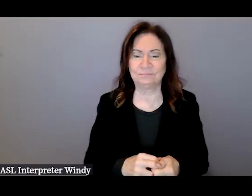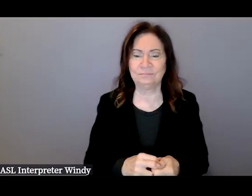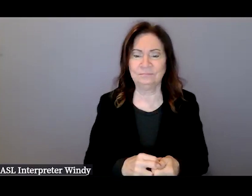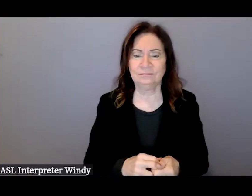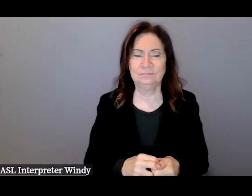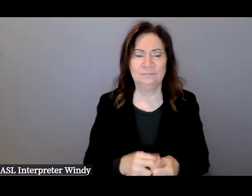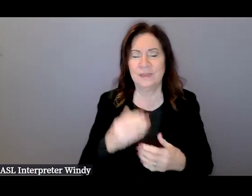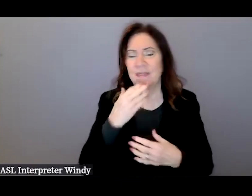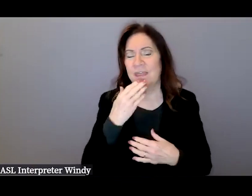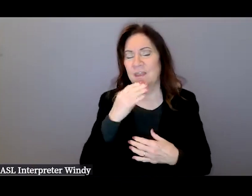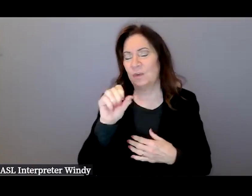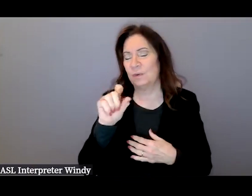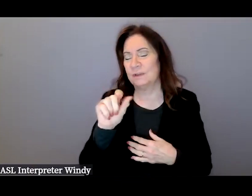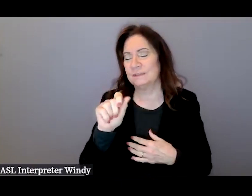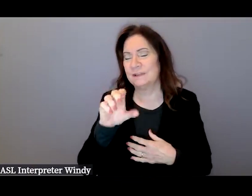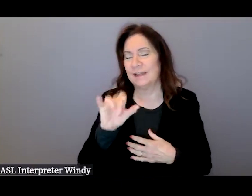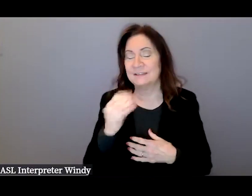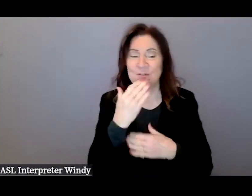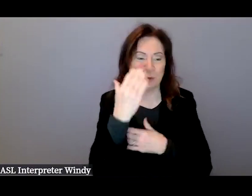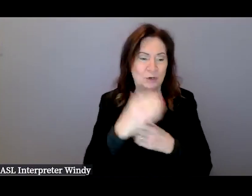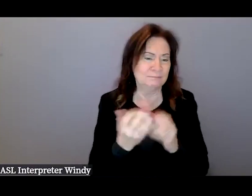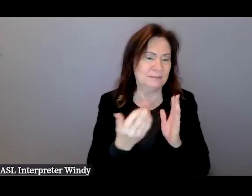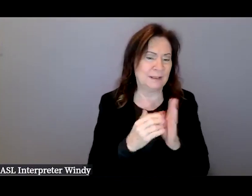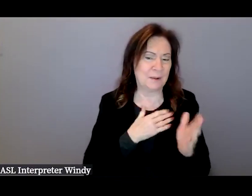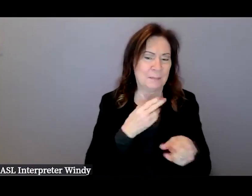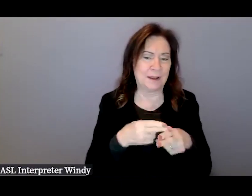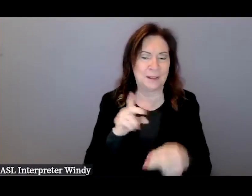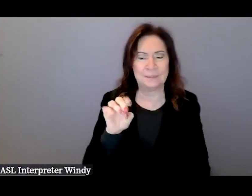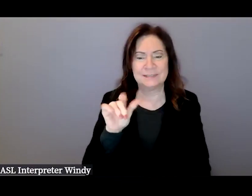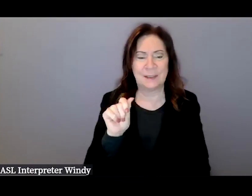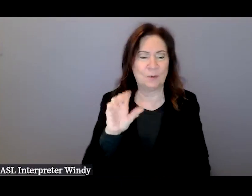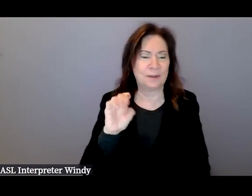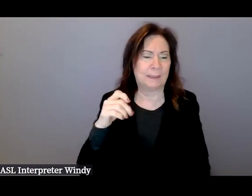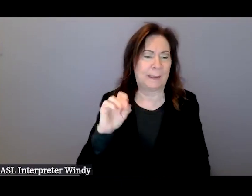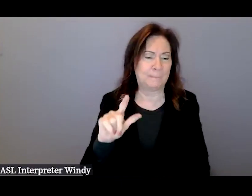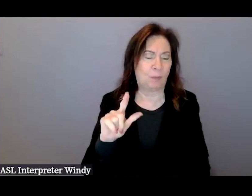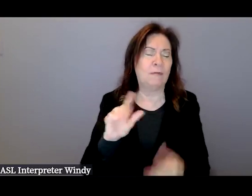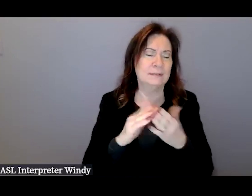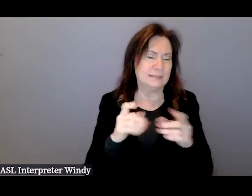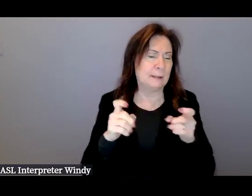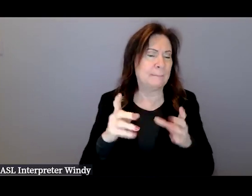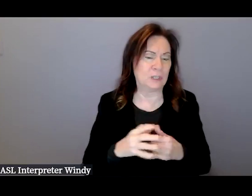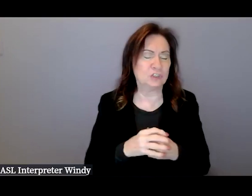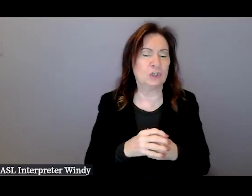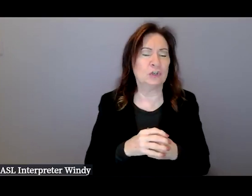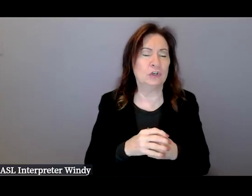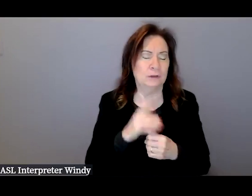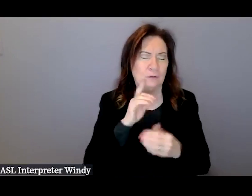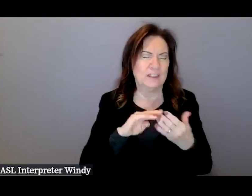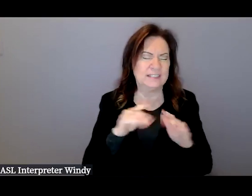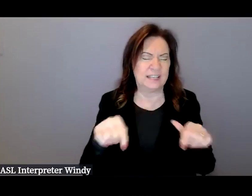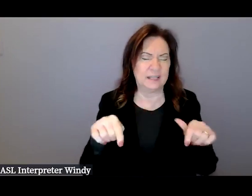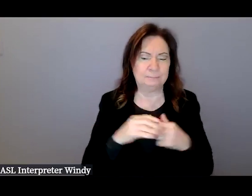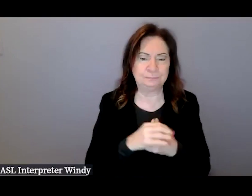Thank you, Stacy. Good morning. Again, my name is Deborah Campbell, and I serve as the city manager for the city of Asheville.